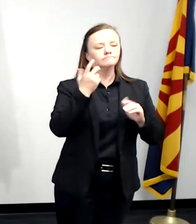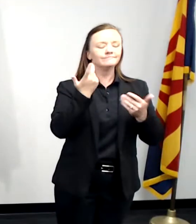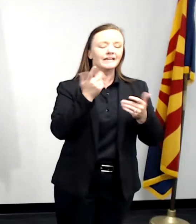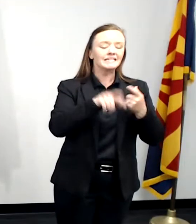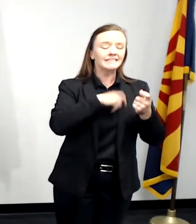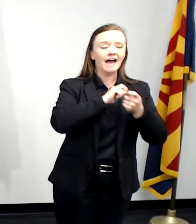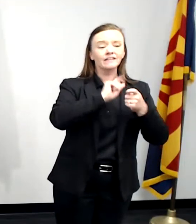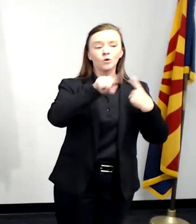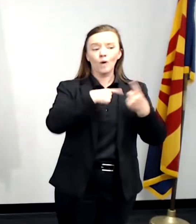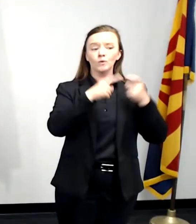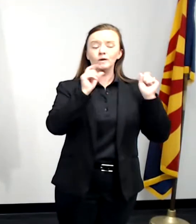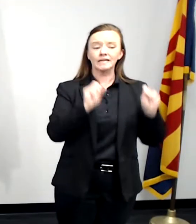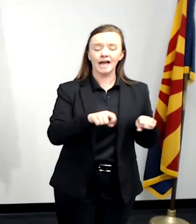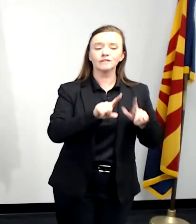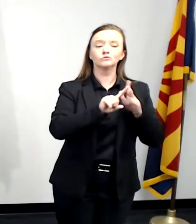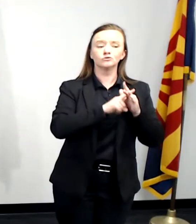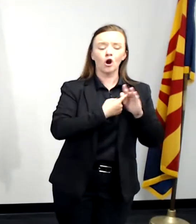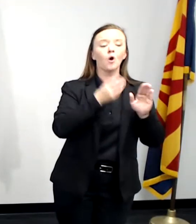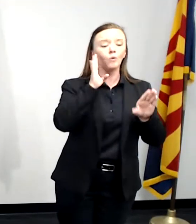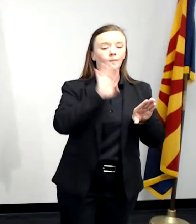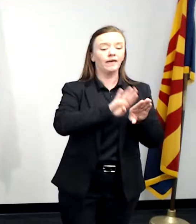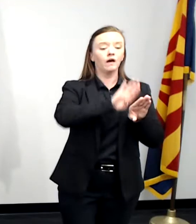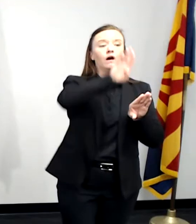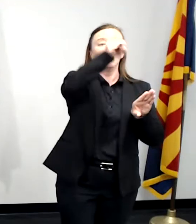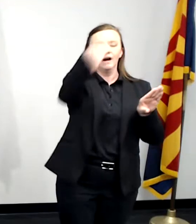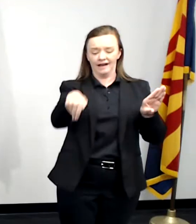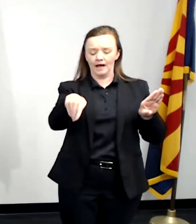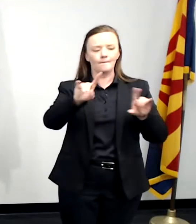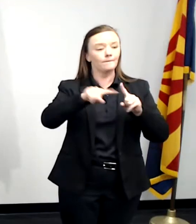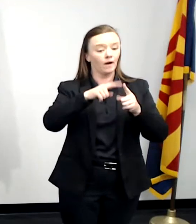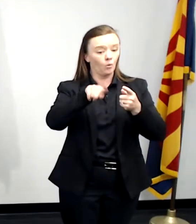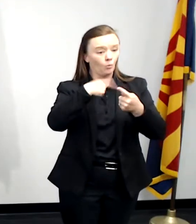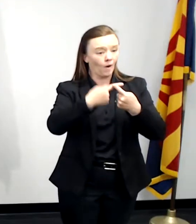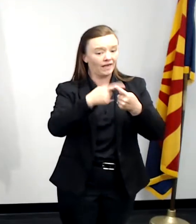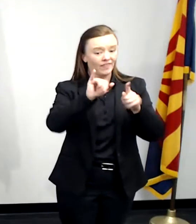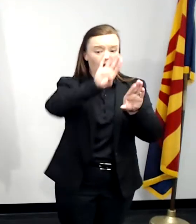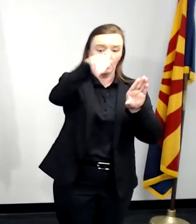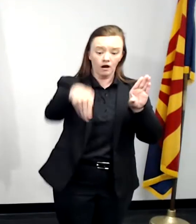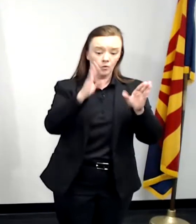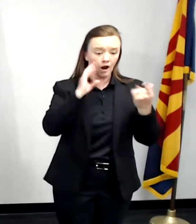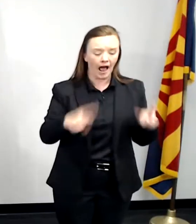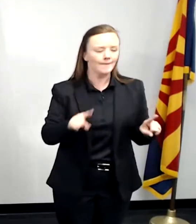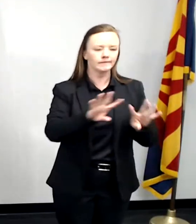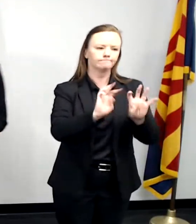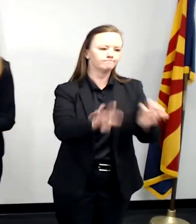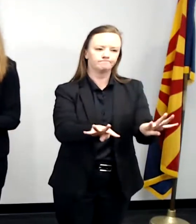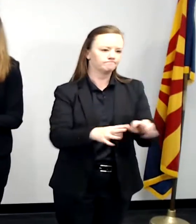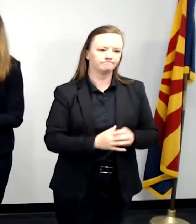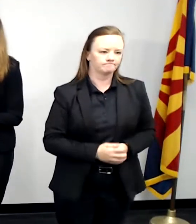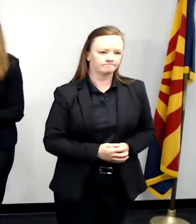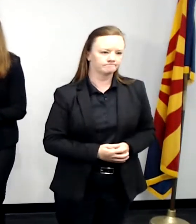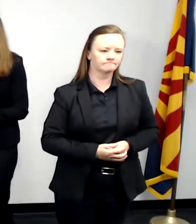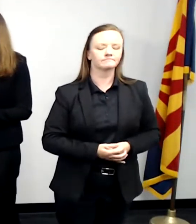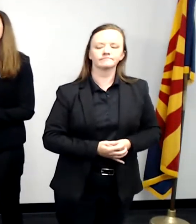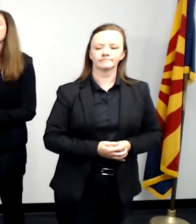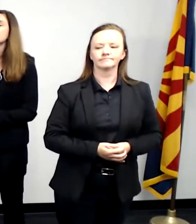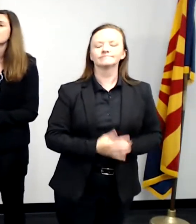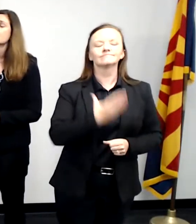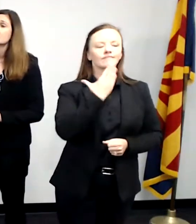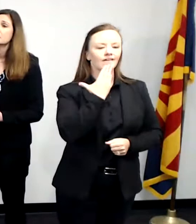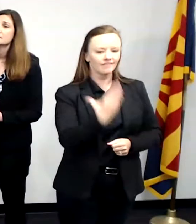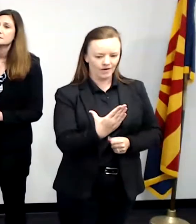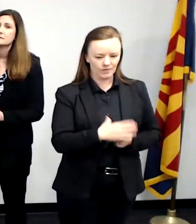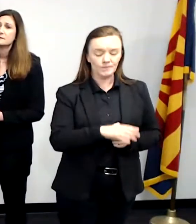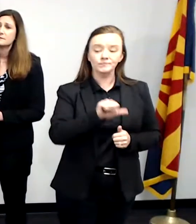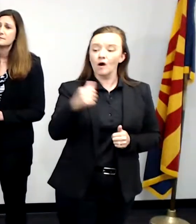I don't think anyone can predict exactly when that will happen. All right, thank you for that